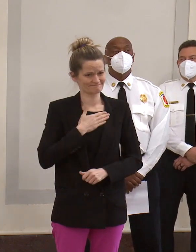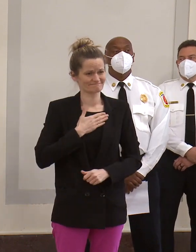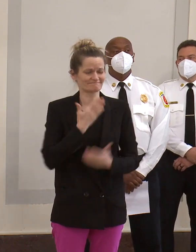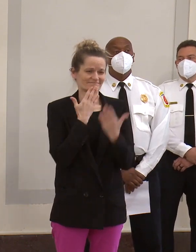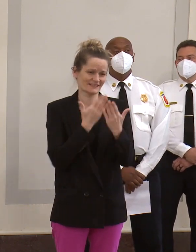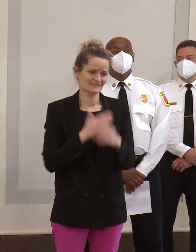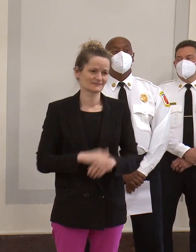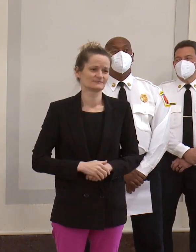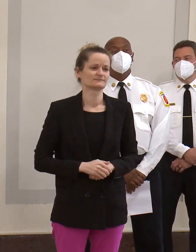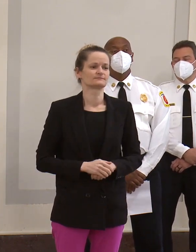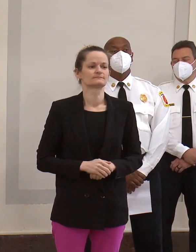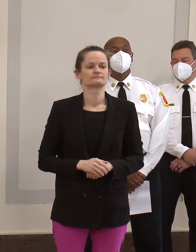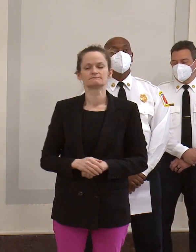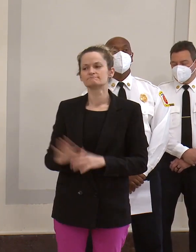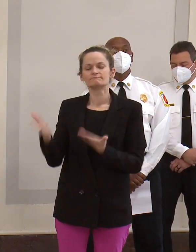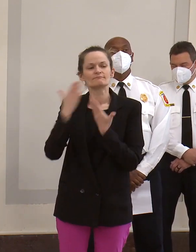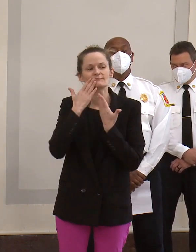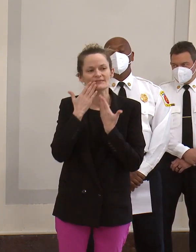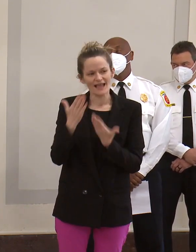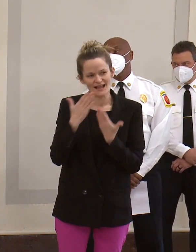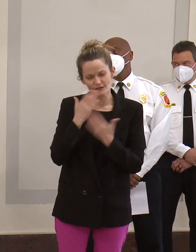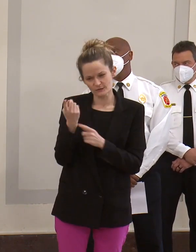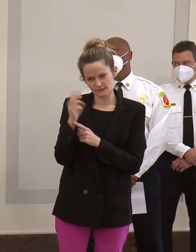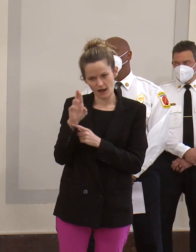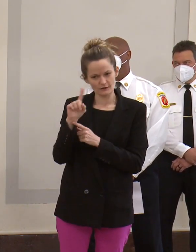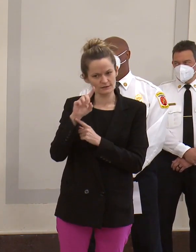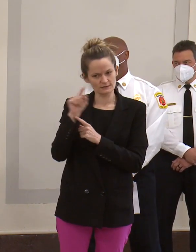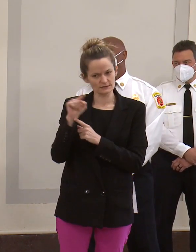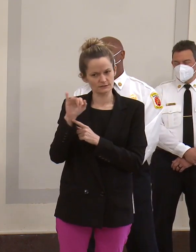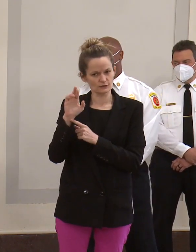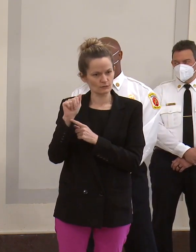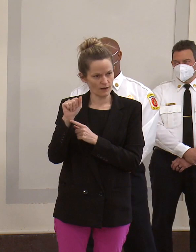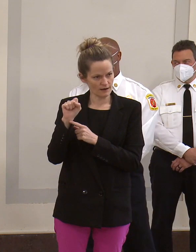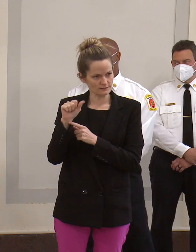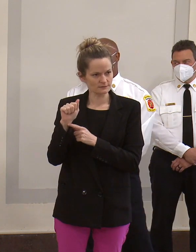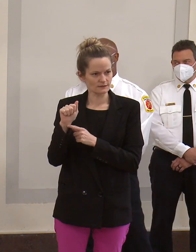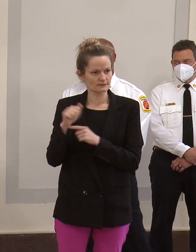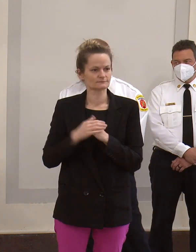Thank you, Dr. Duranza. And as you heard our health commissioner mention,